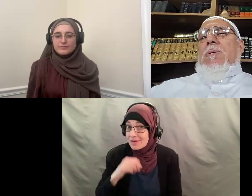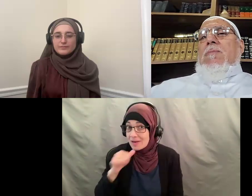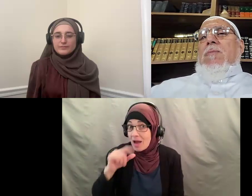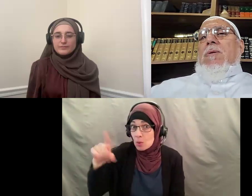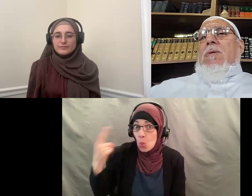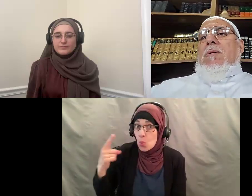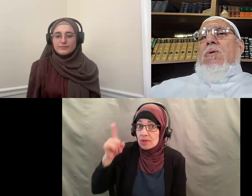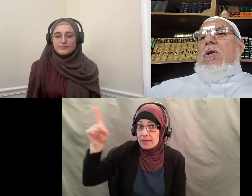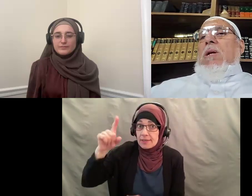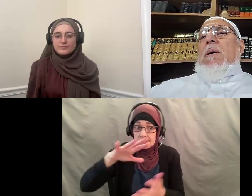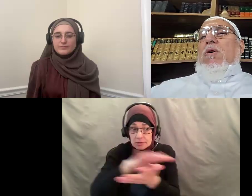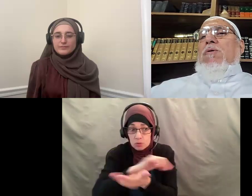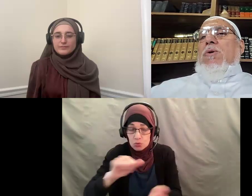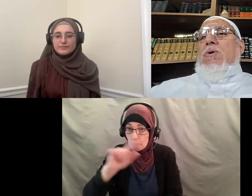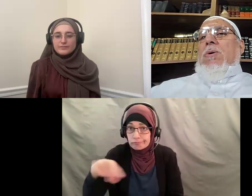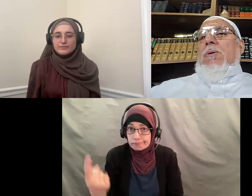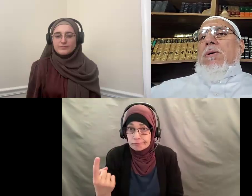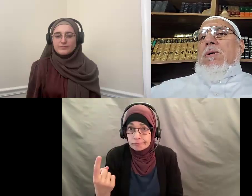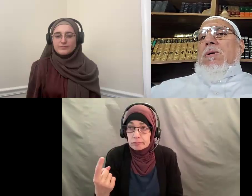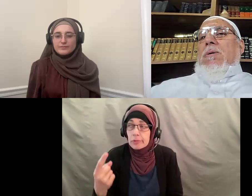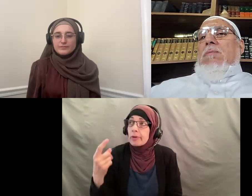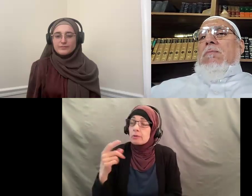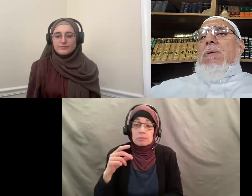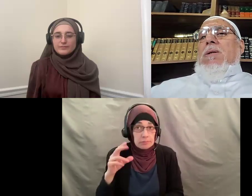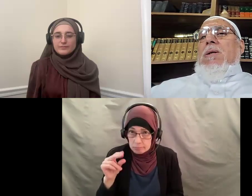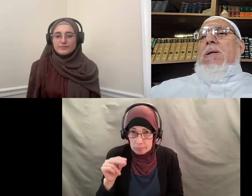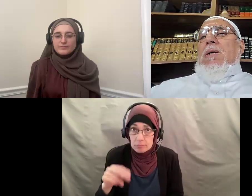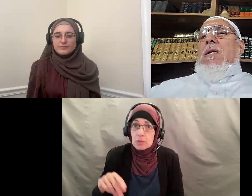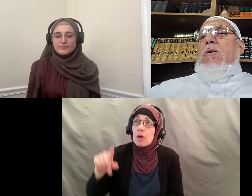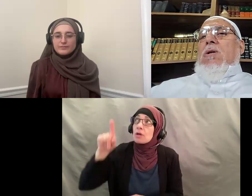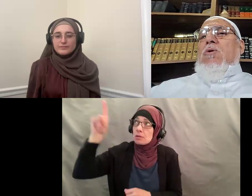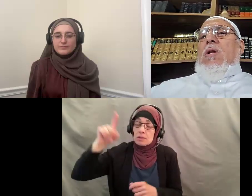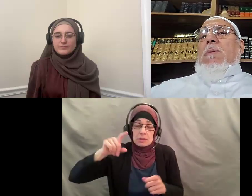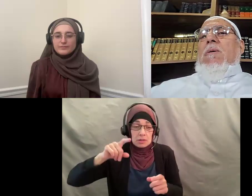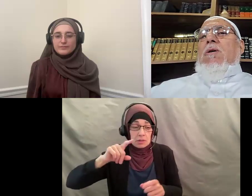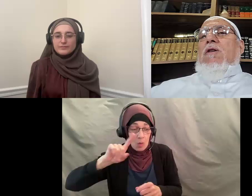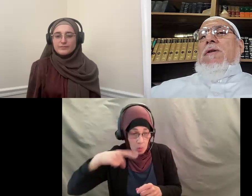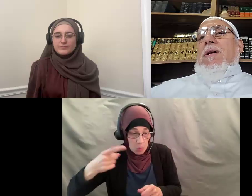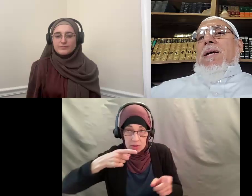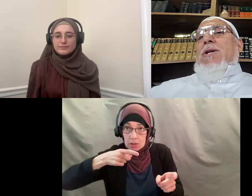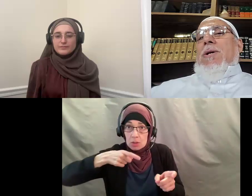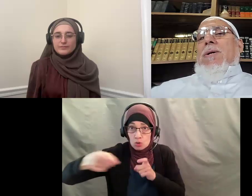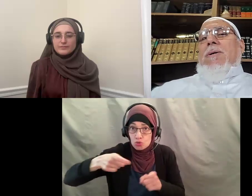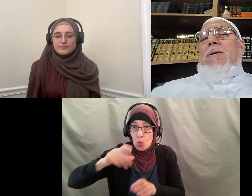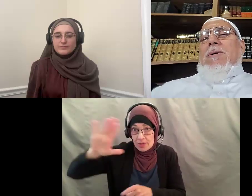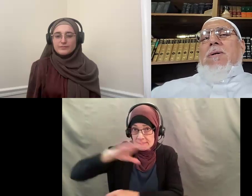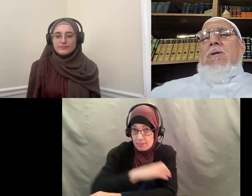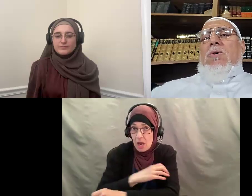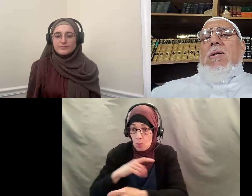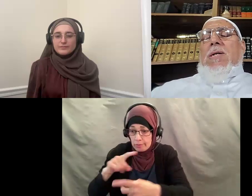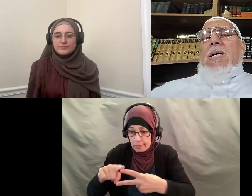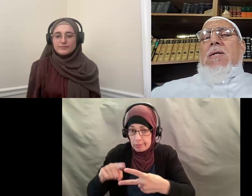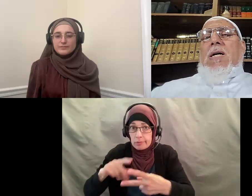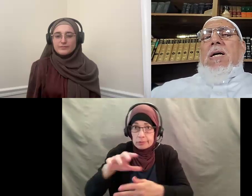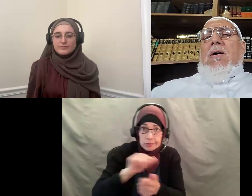destruction or the power of control, but it is also the power of creation.